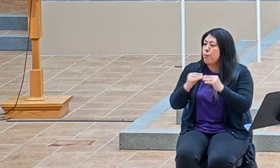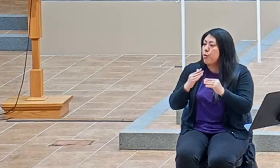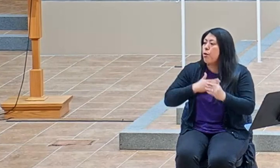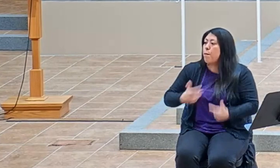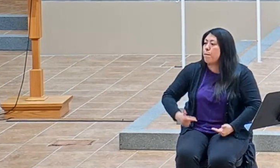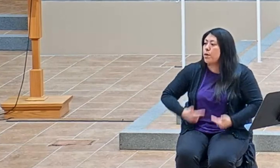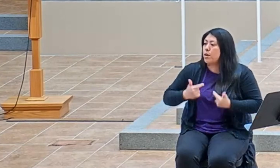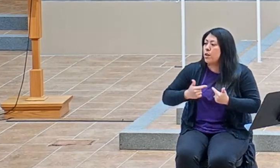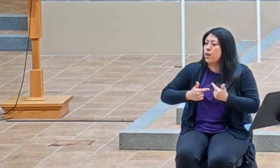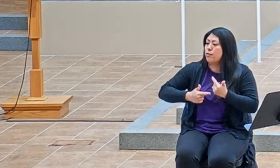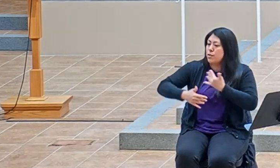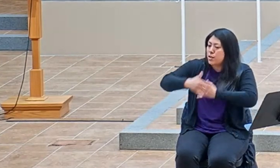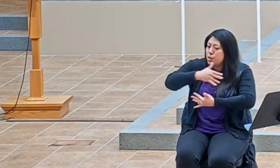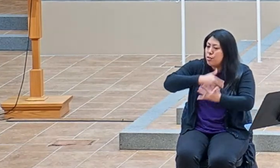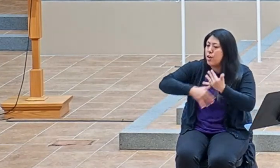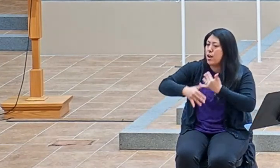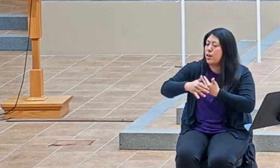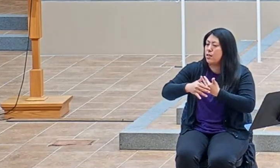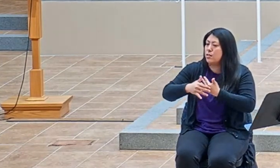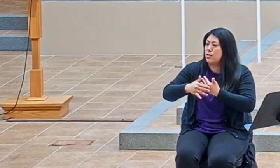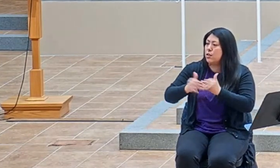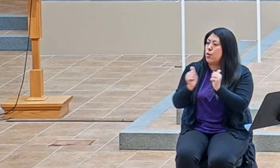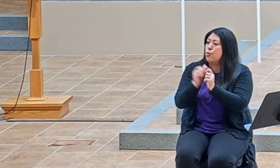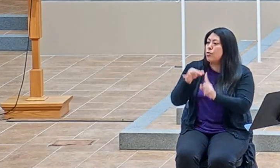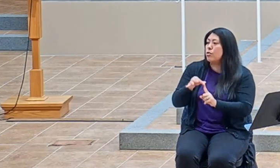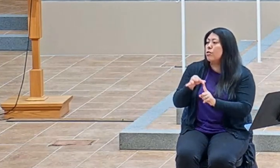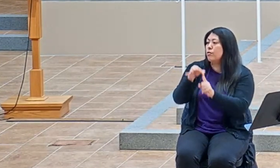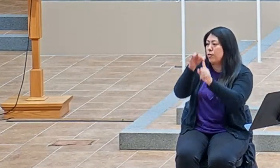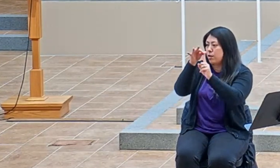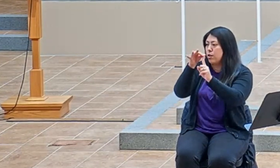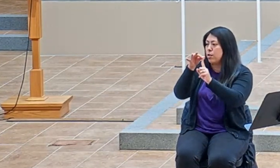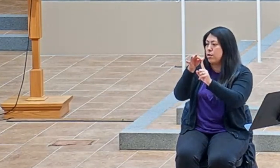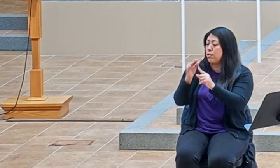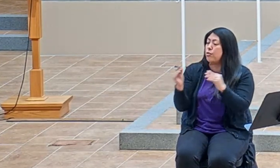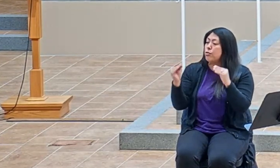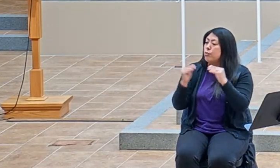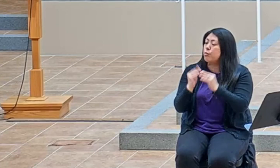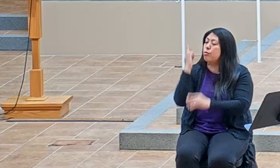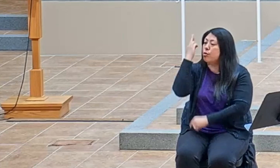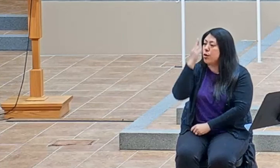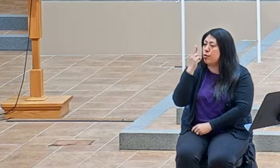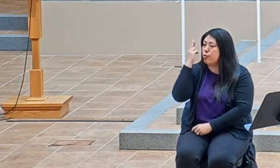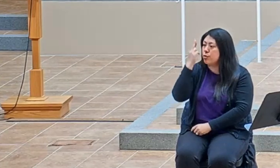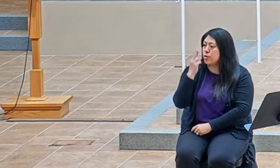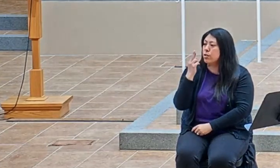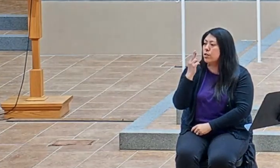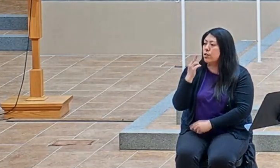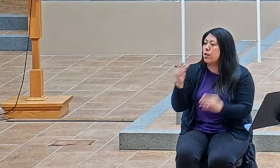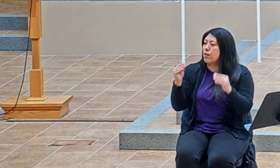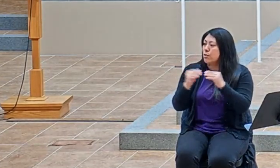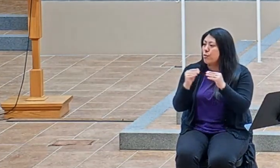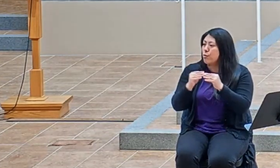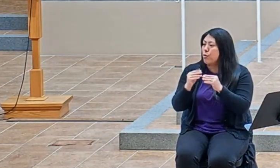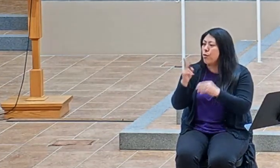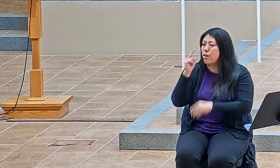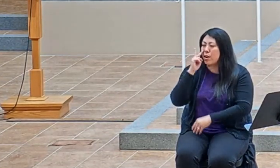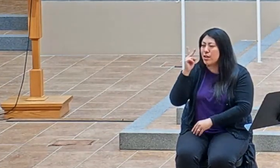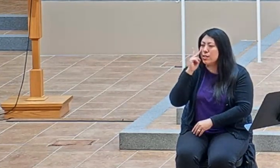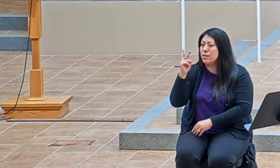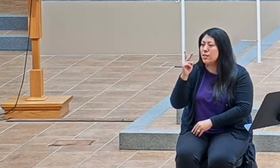life interacts with the divine, the more I realize, the more I